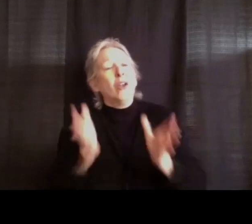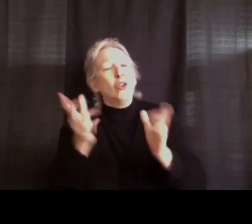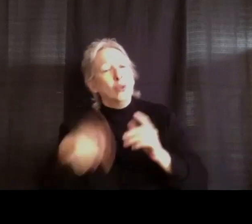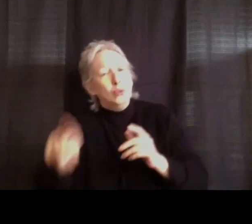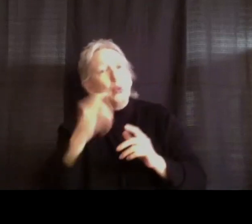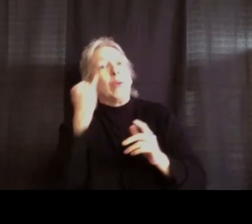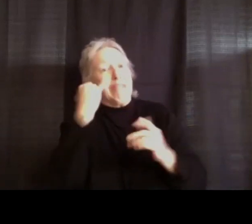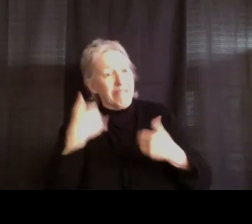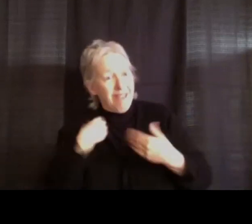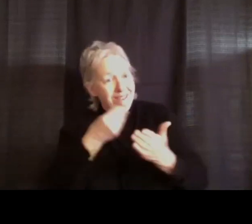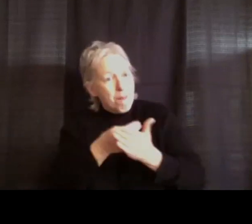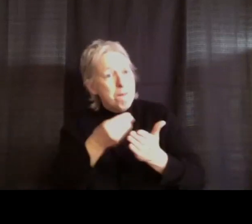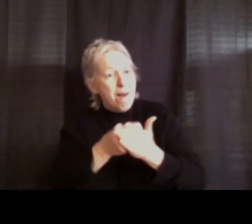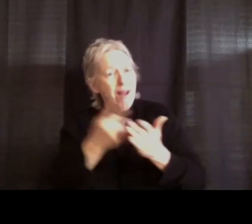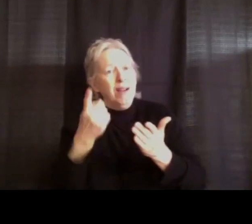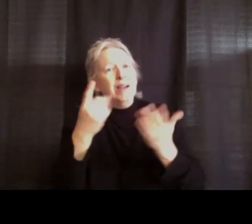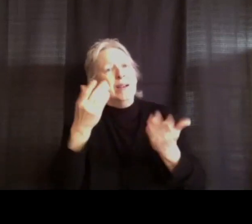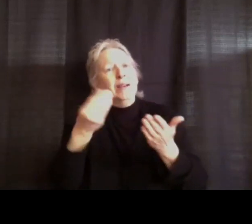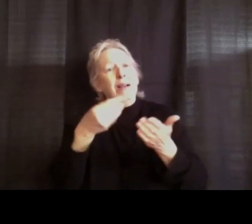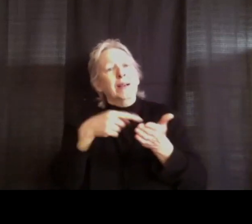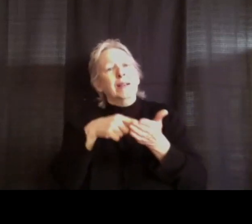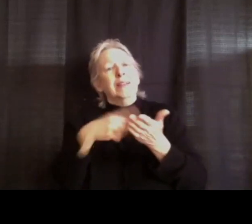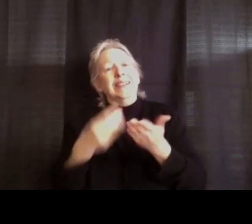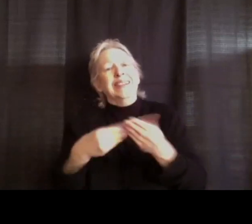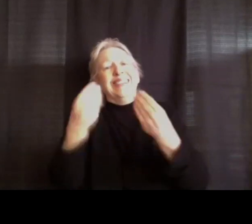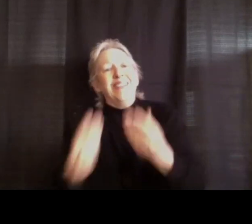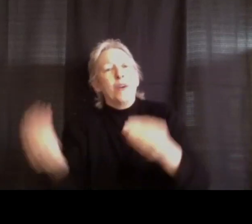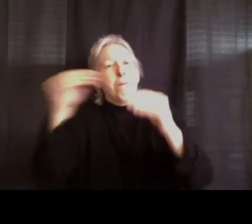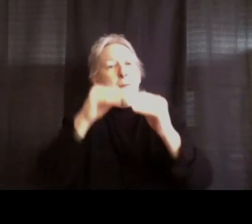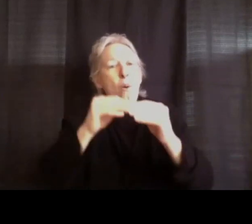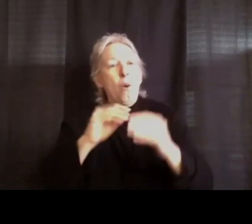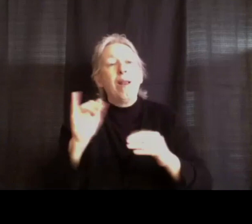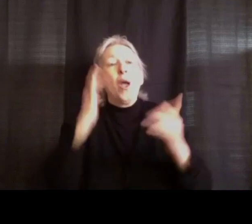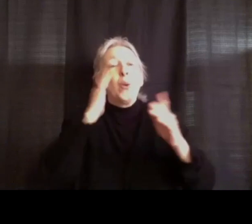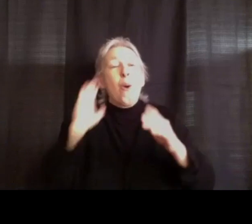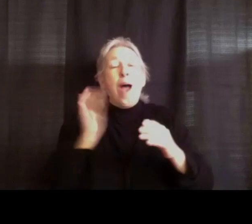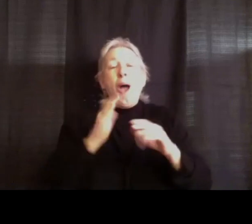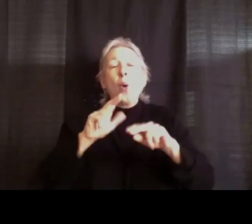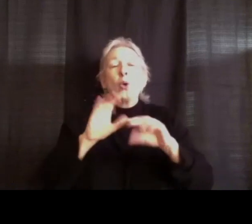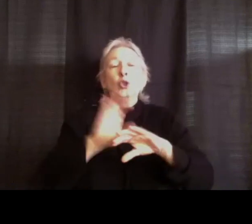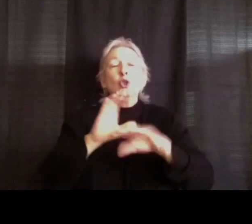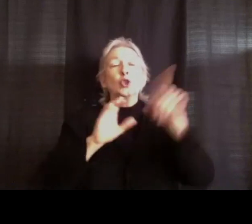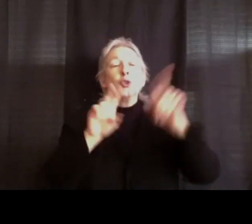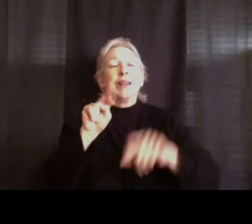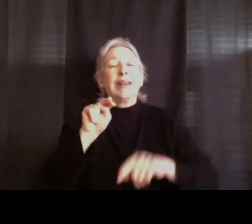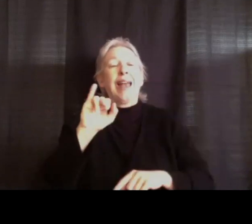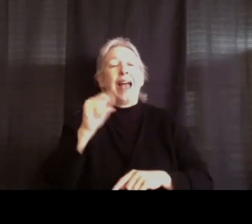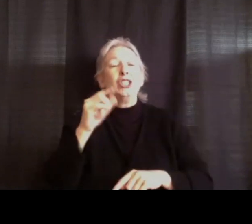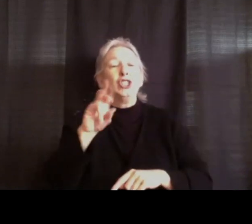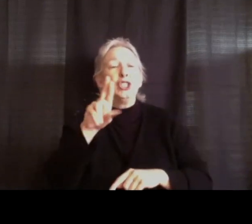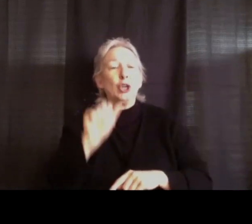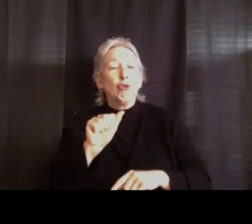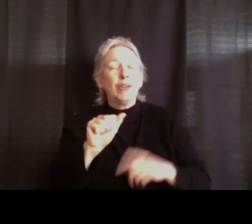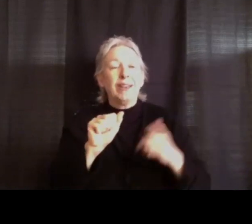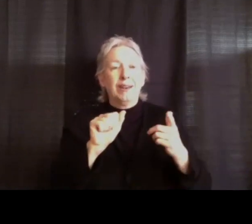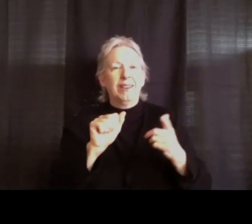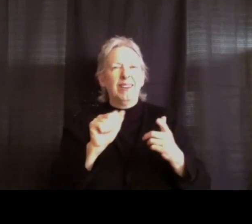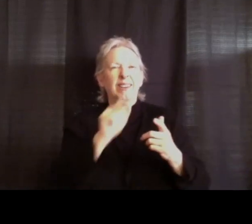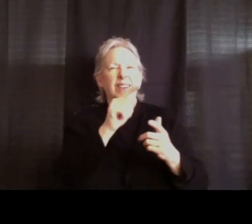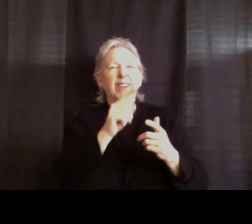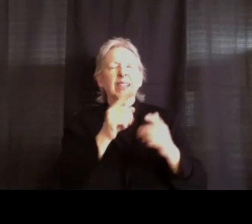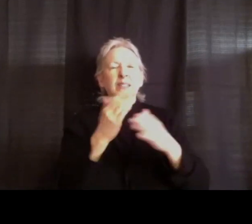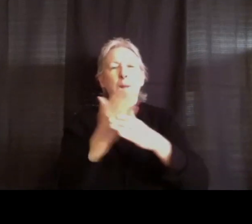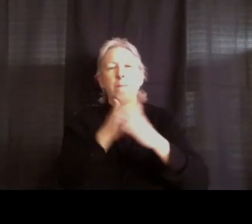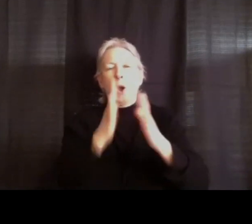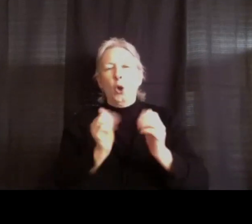ELCA World Hunger, our companion church in Nigeria, our mission congregations in our own synod.